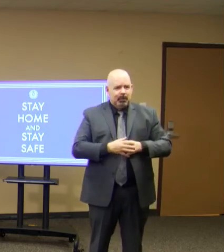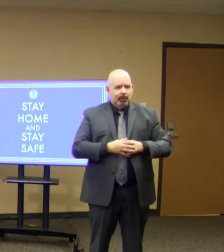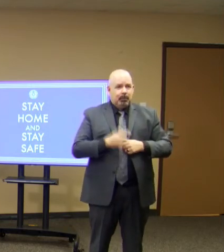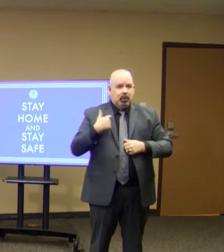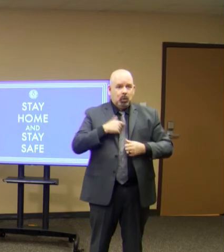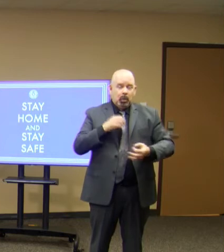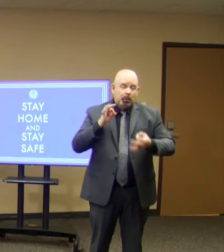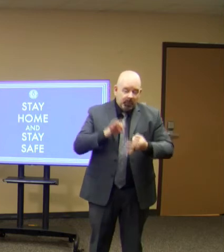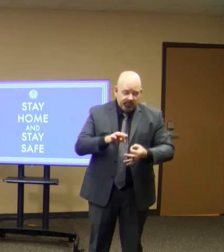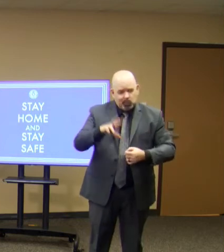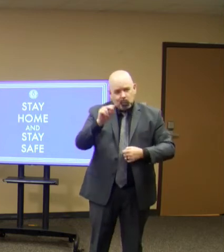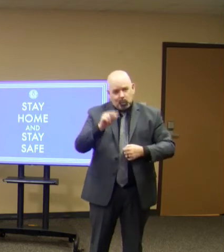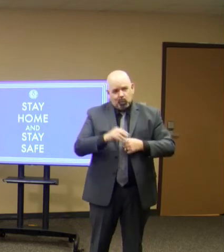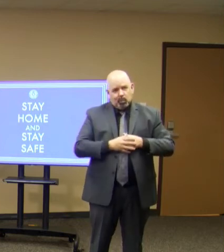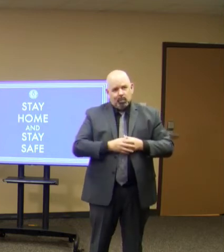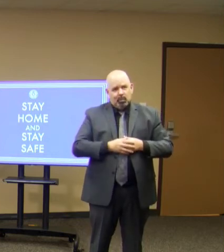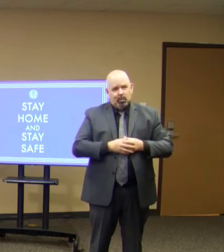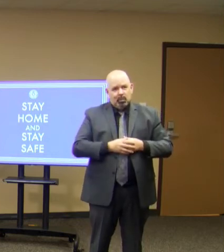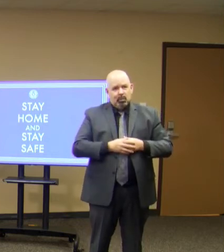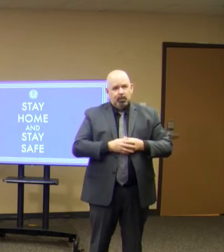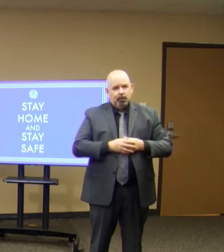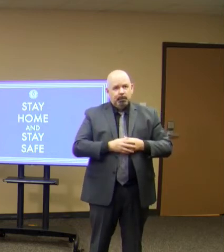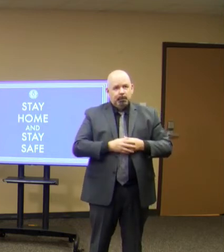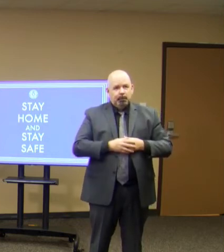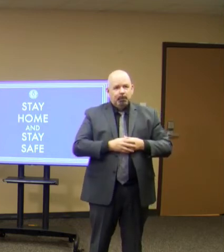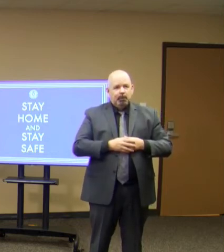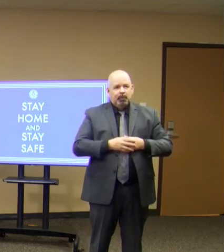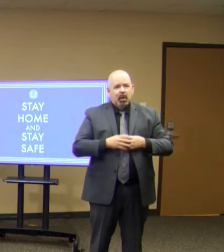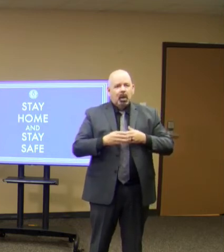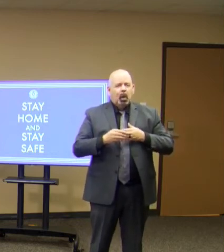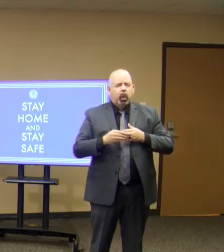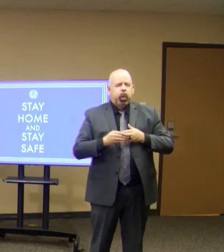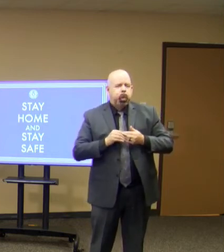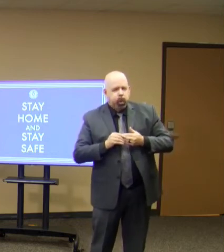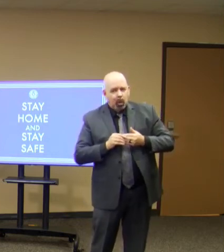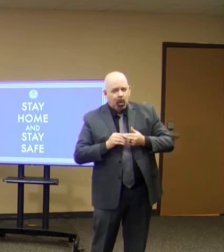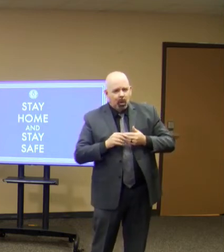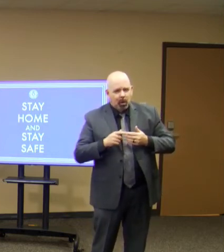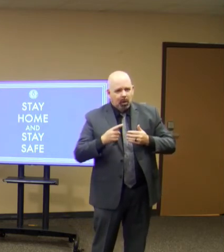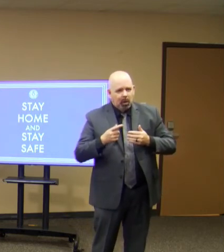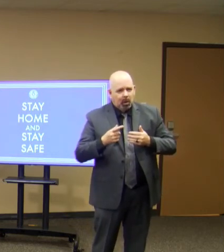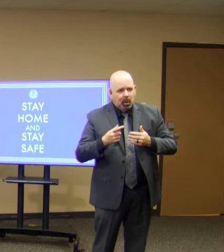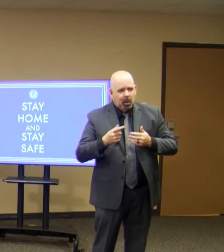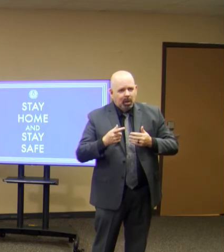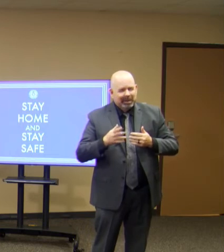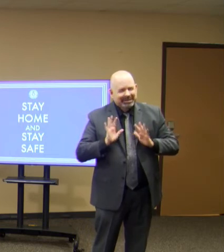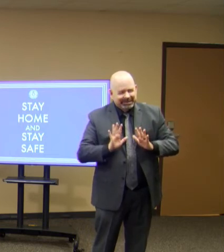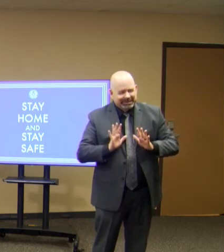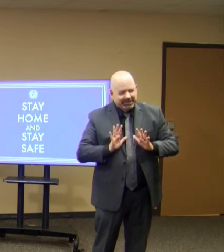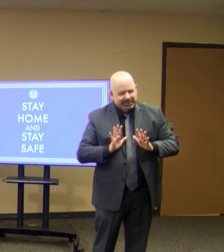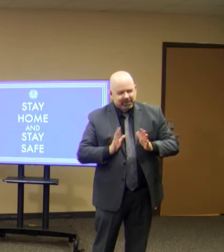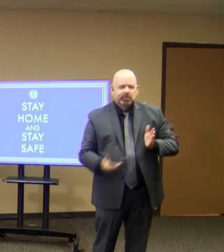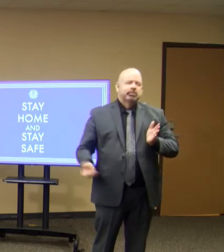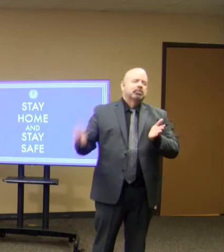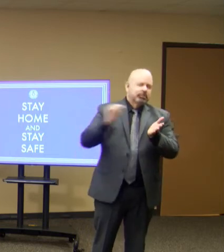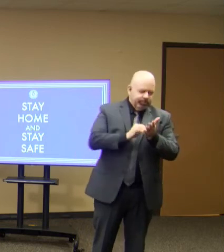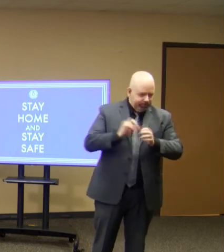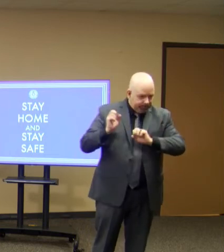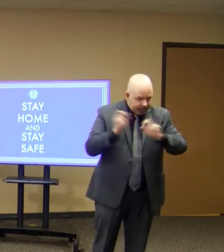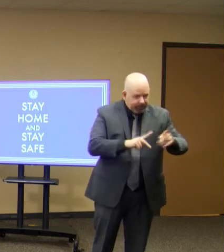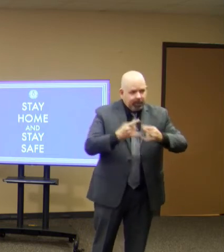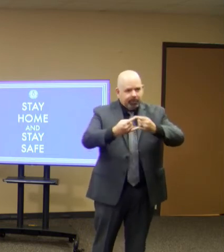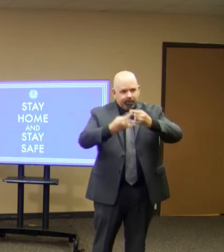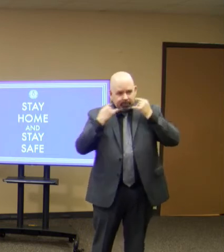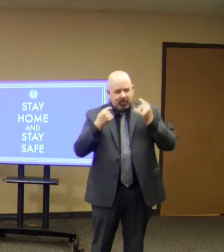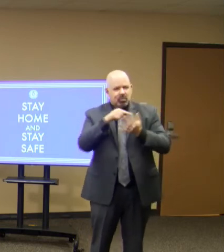you've got to say is, hey, I let my guard down, but that doesn't define who I am. I'm gonna do what I can for my